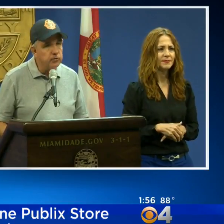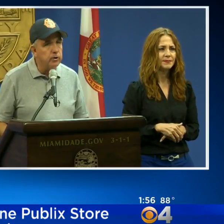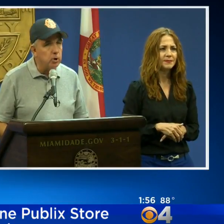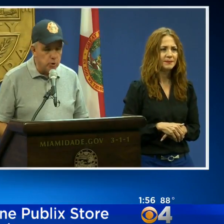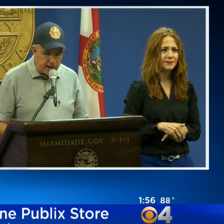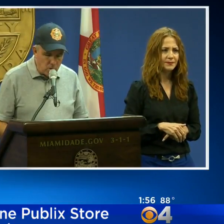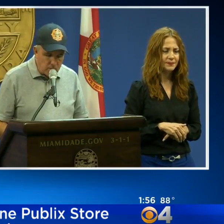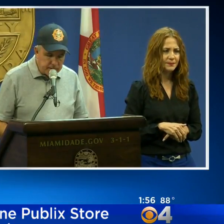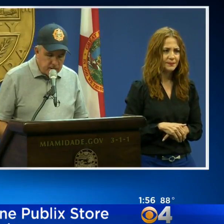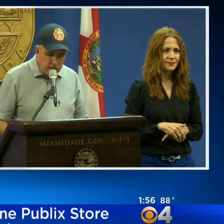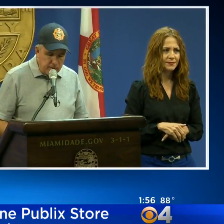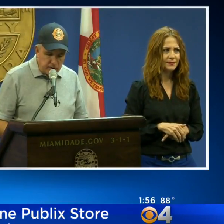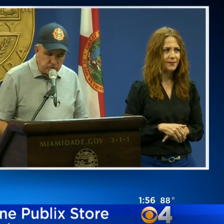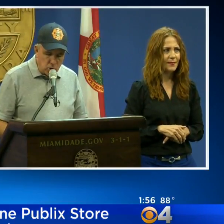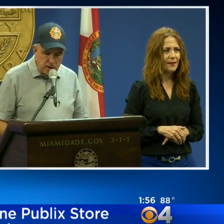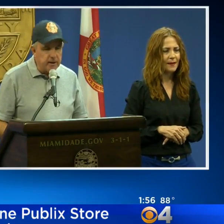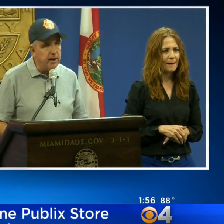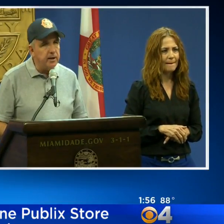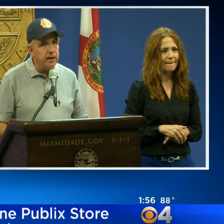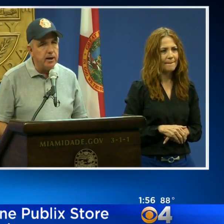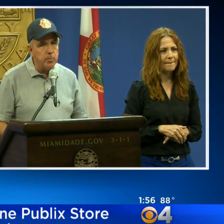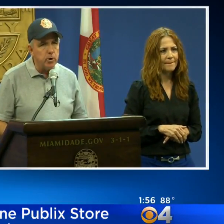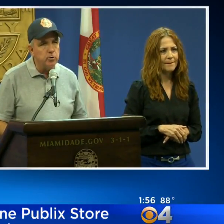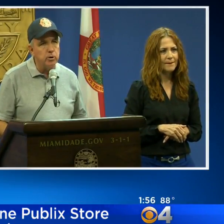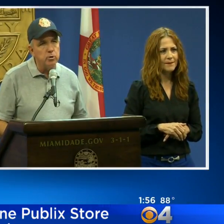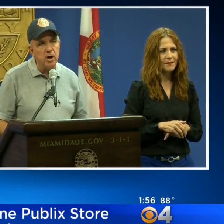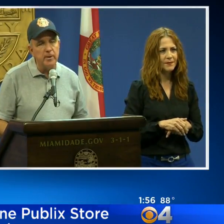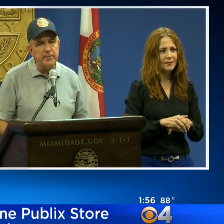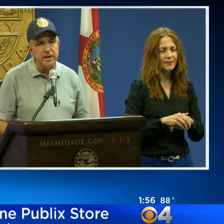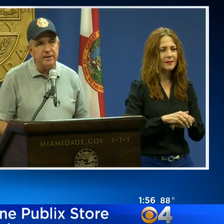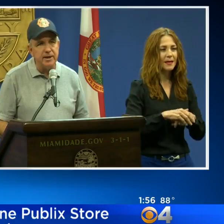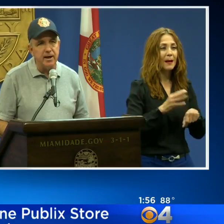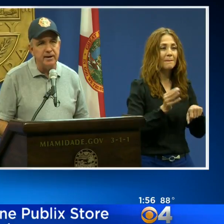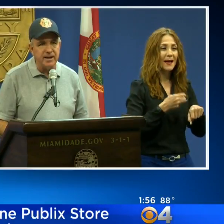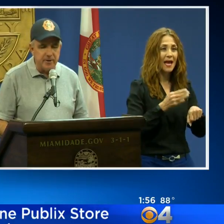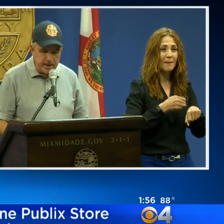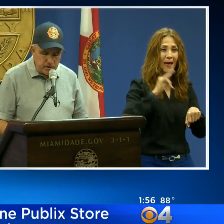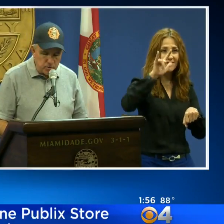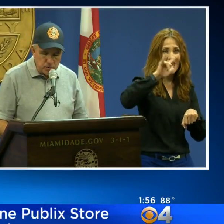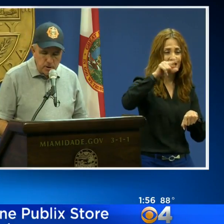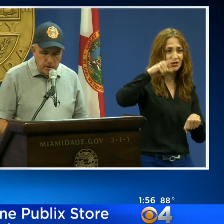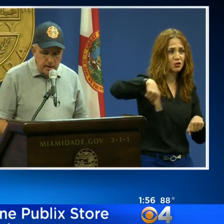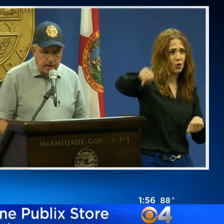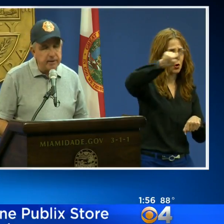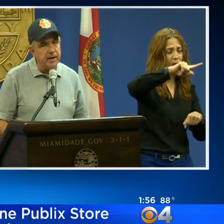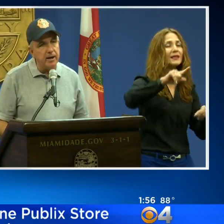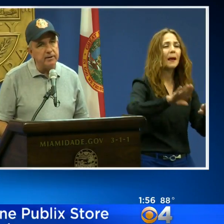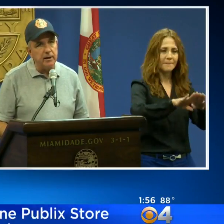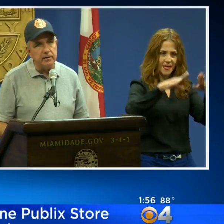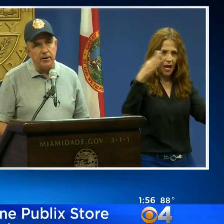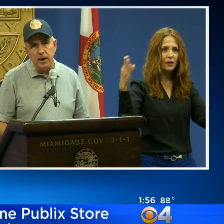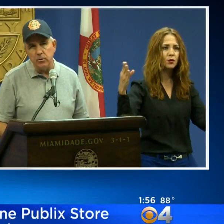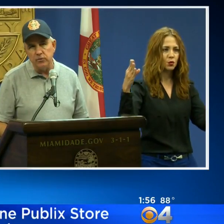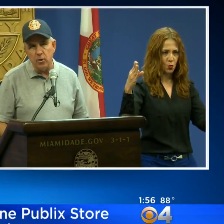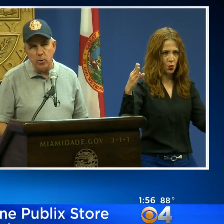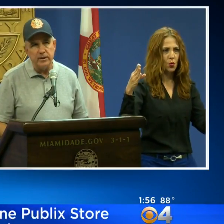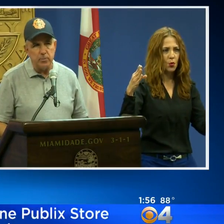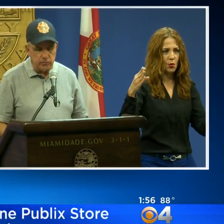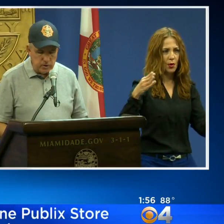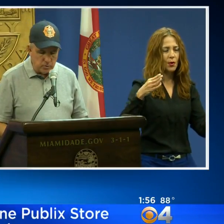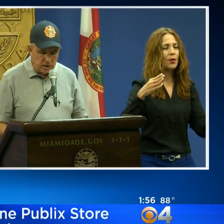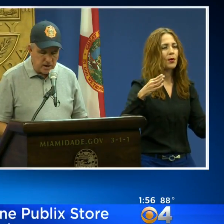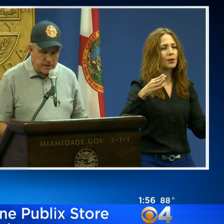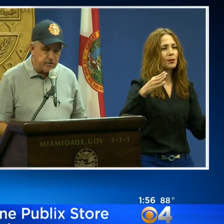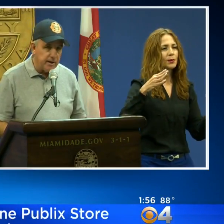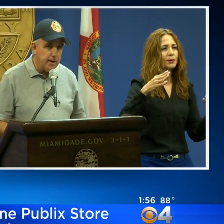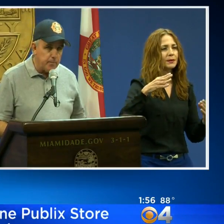drivable and 60% of the signals are up and running. On waste collection, the mayor said collection is back on schedule, and